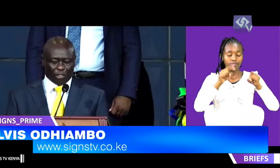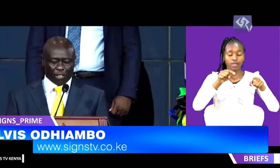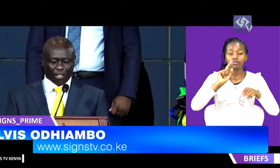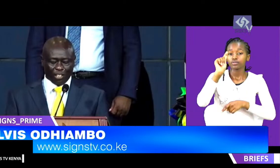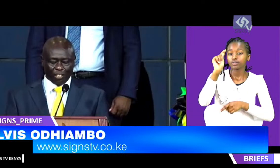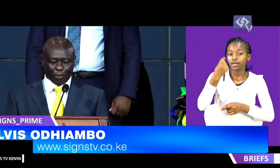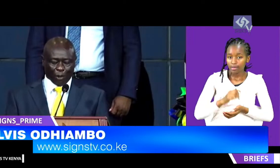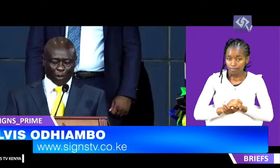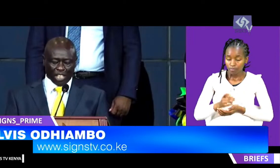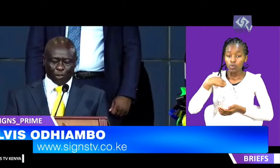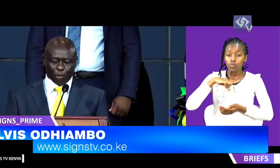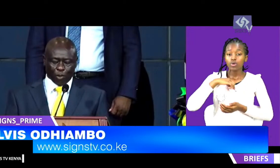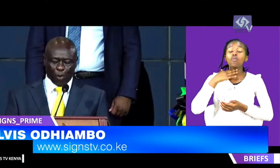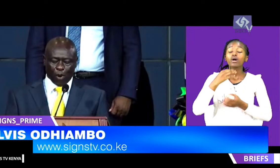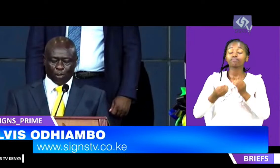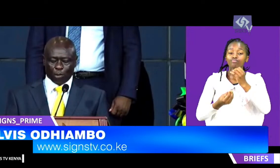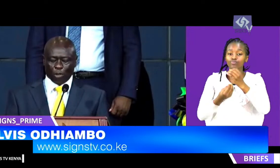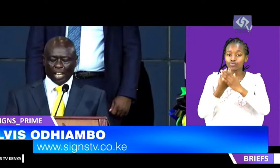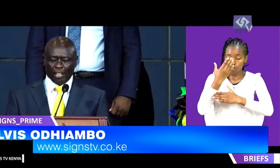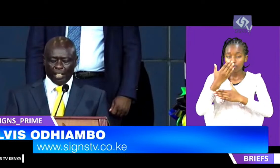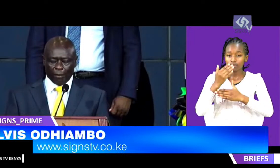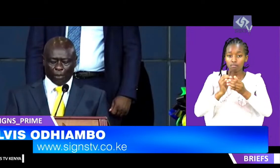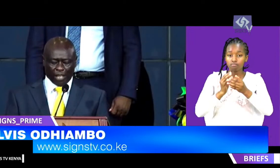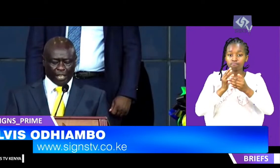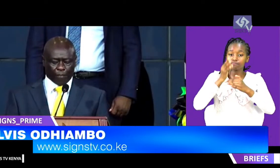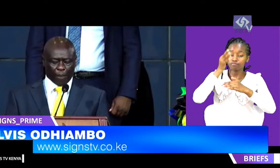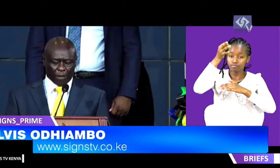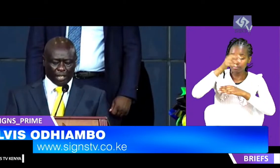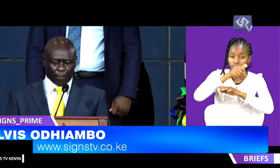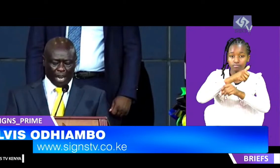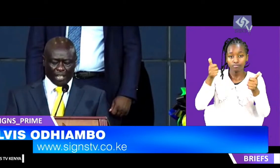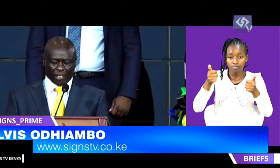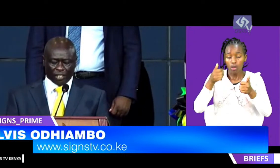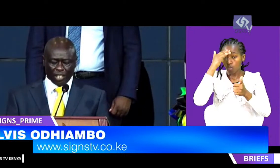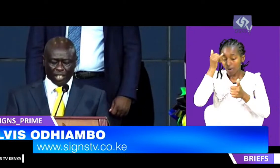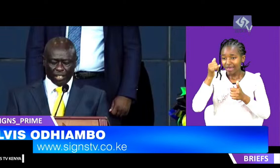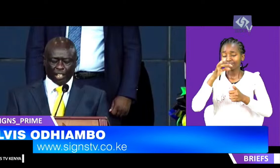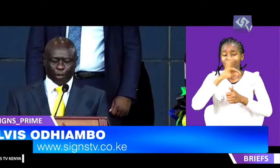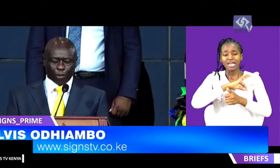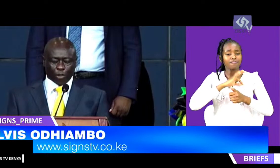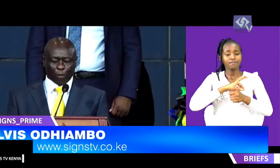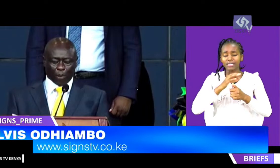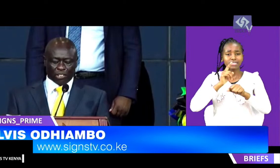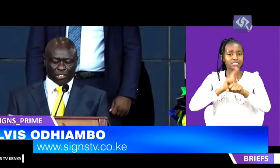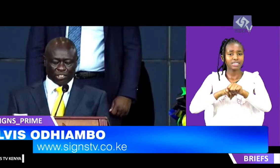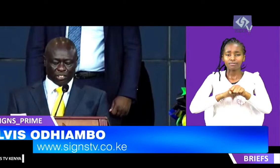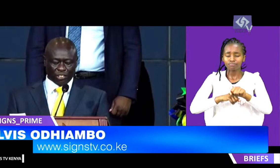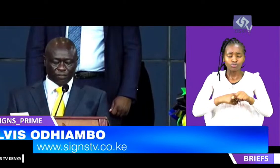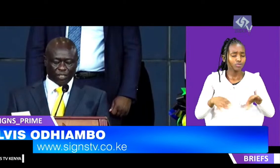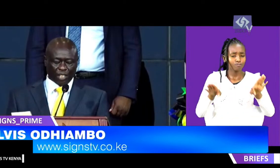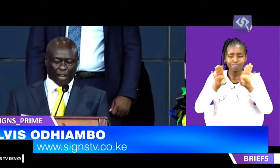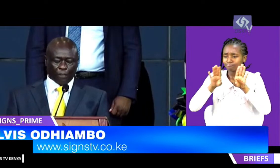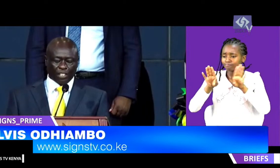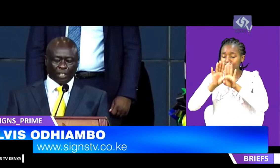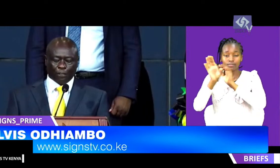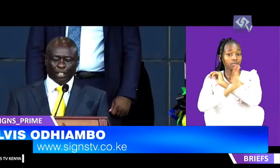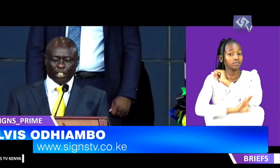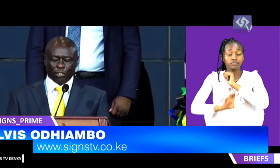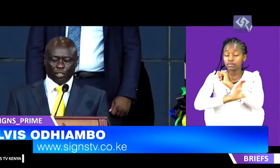country because there is no more to gain in breaking boundary barriers than closed-door policies. A visa-free region